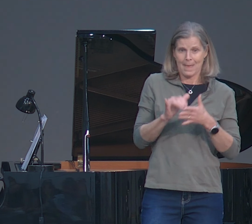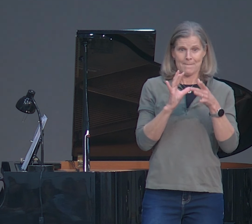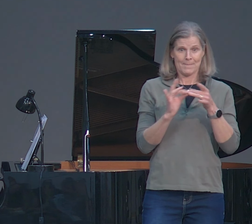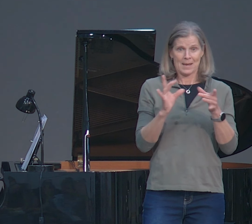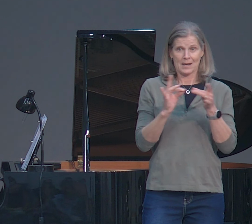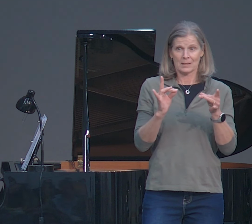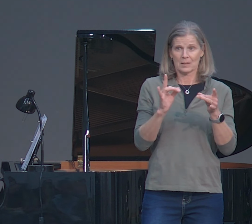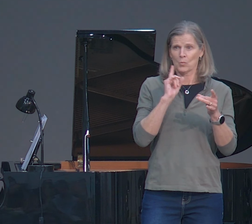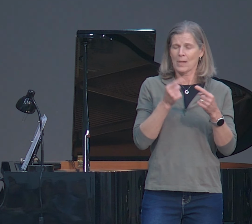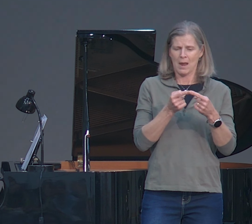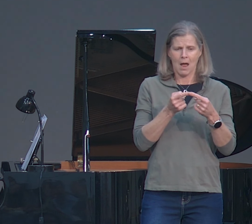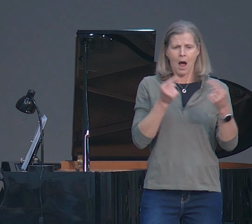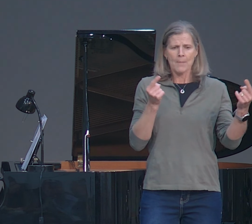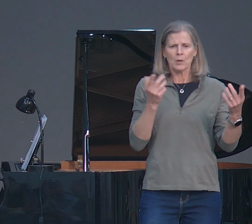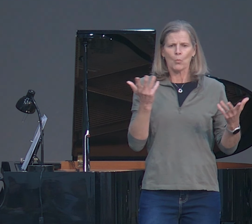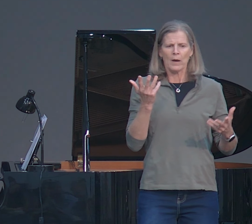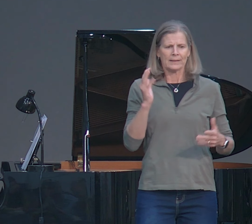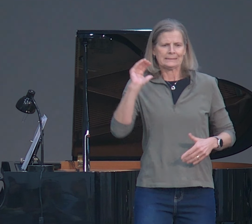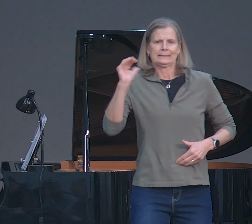the opposite of what it smells like.